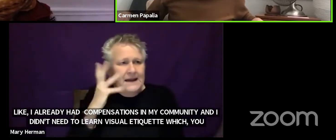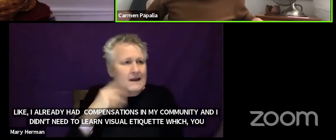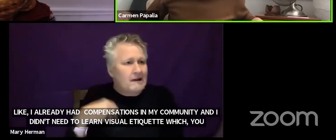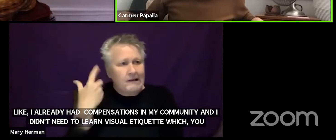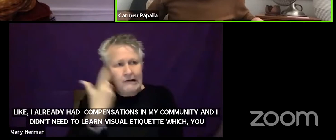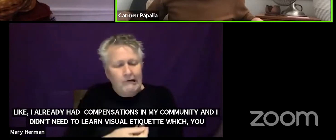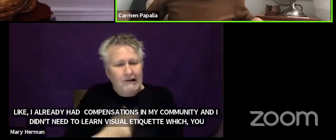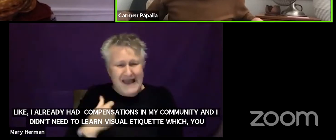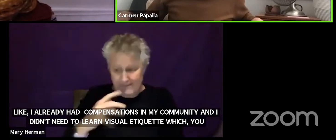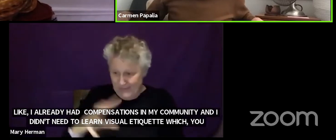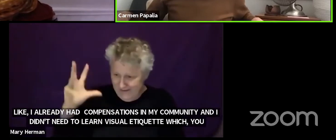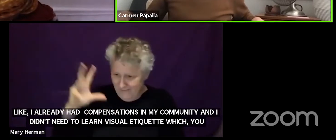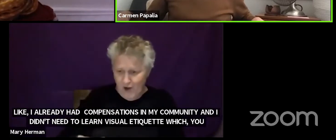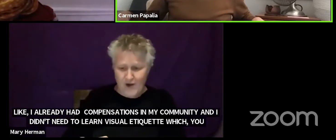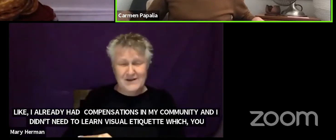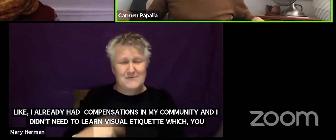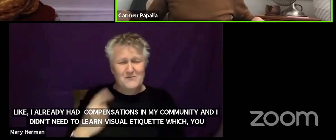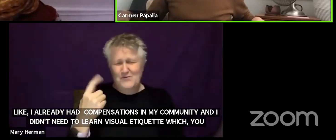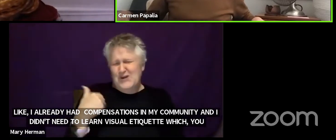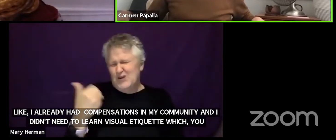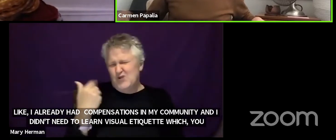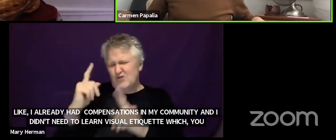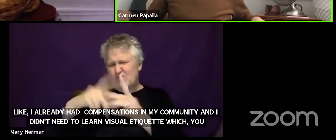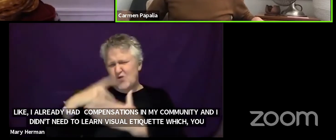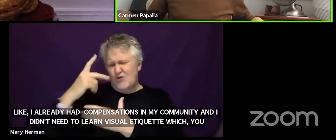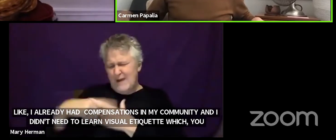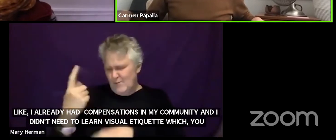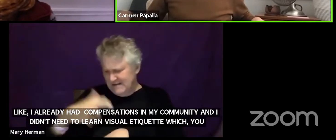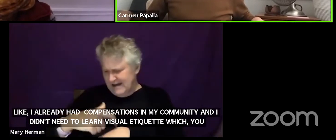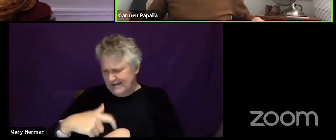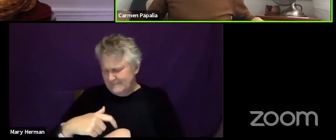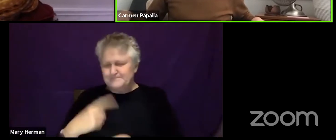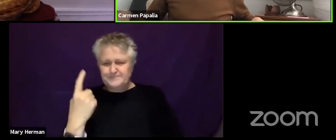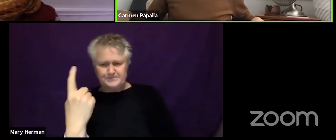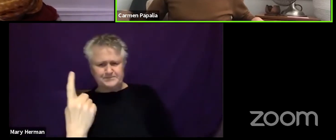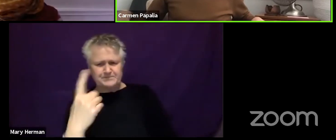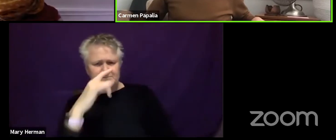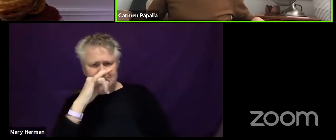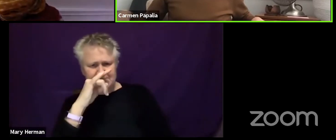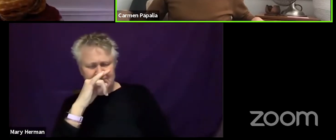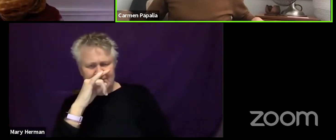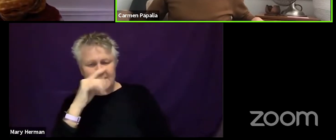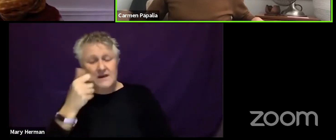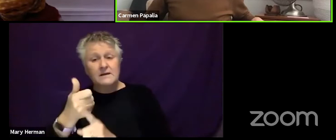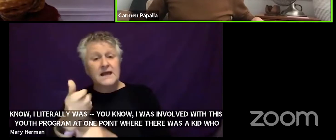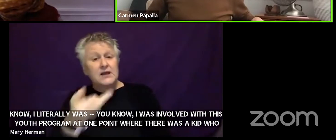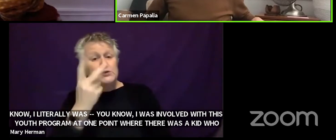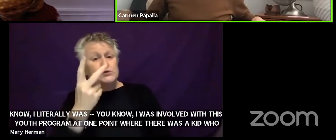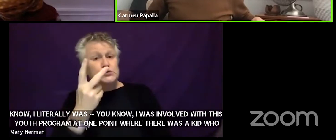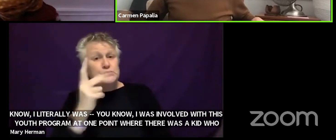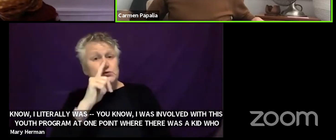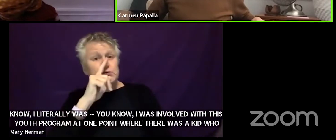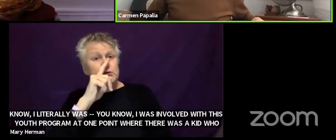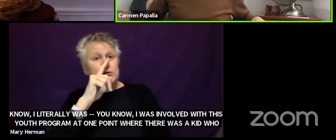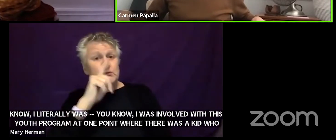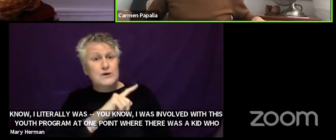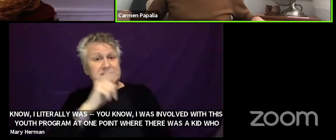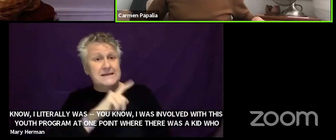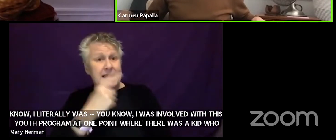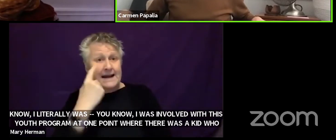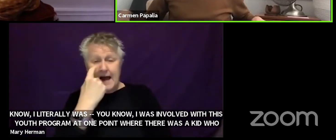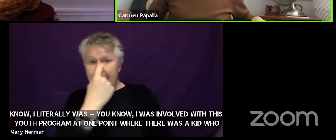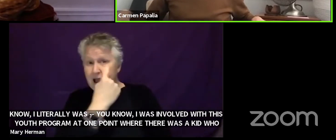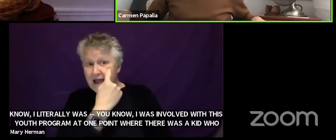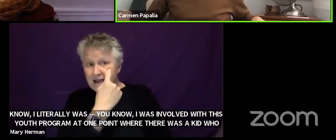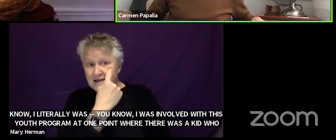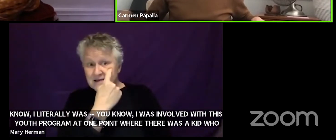this youth program at one point where there was a kid who had two prosthetic eyes who's being told to look at people when